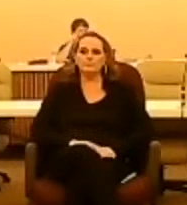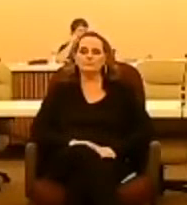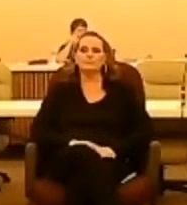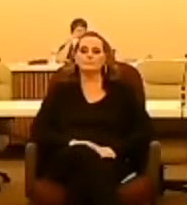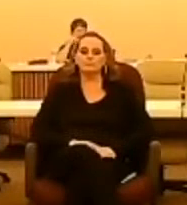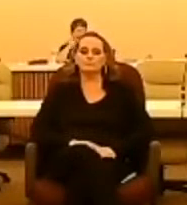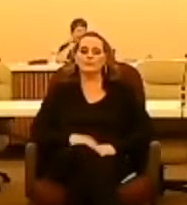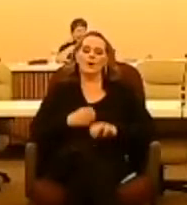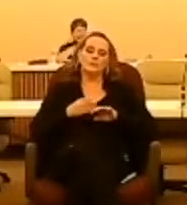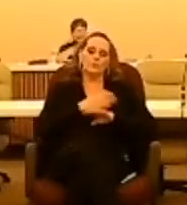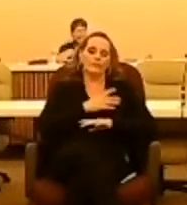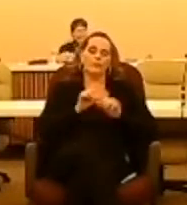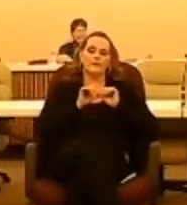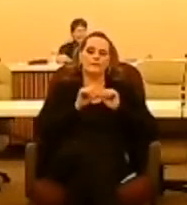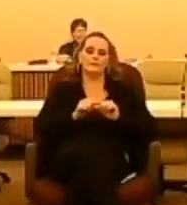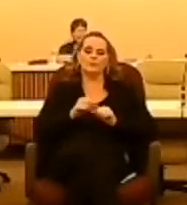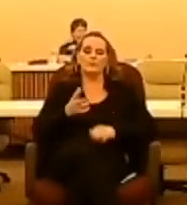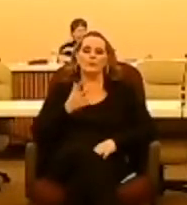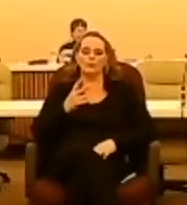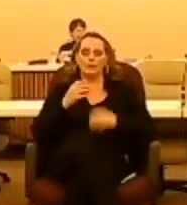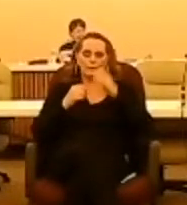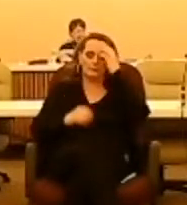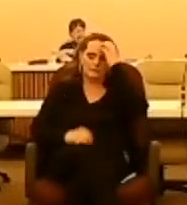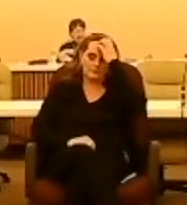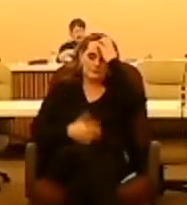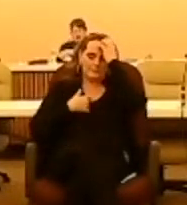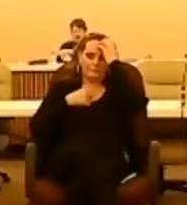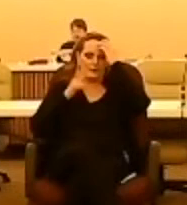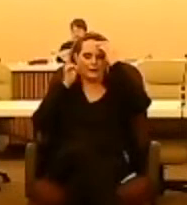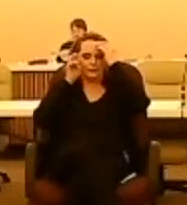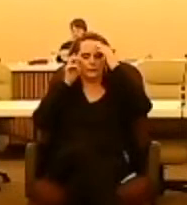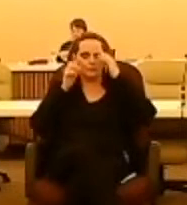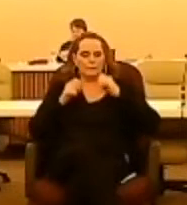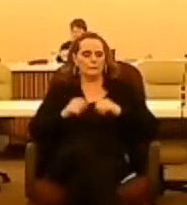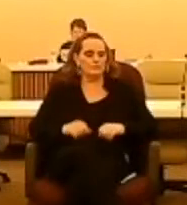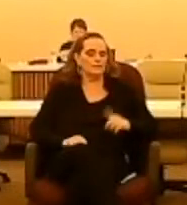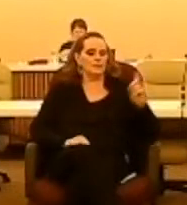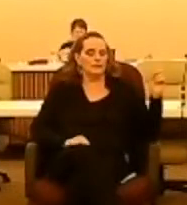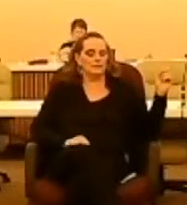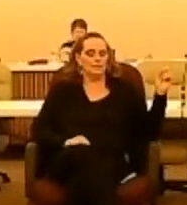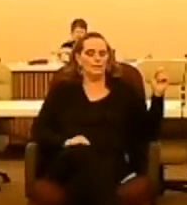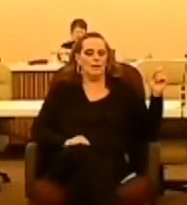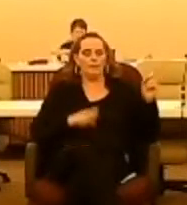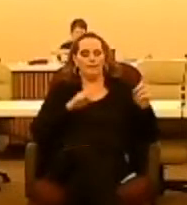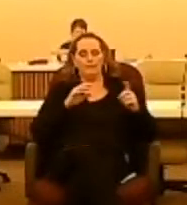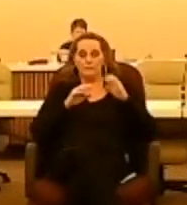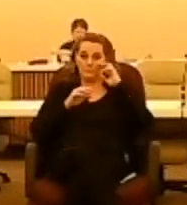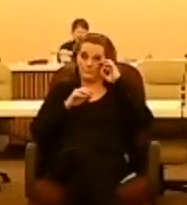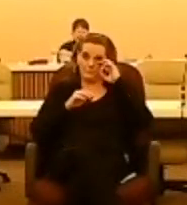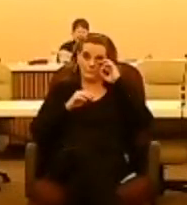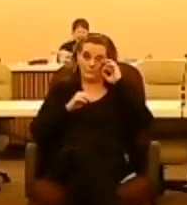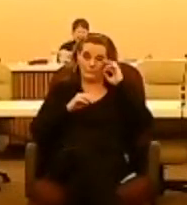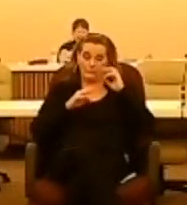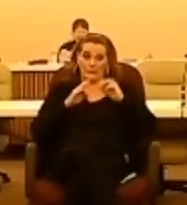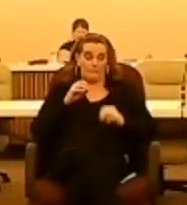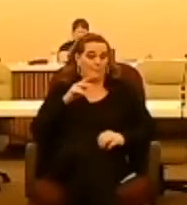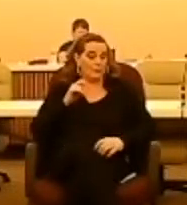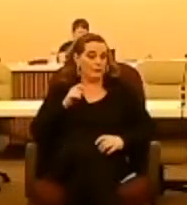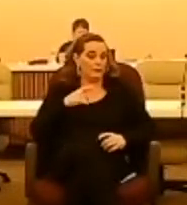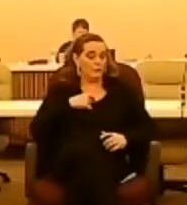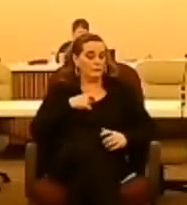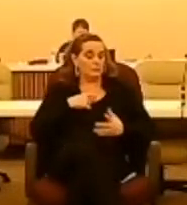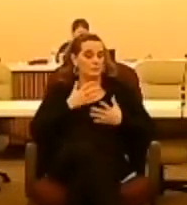So before we go on to these next three, I'd heard Councilman Barley express an interest in potentially